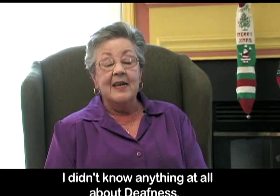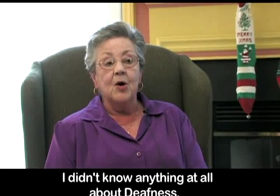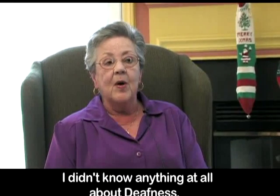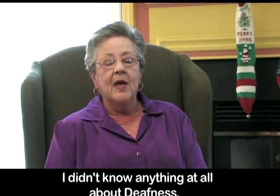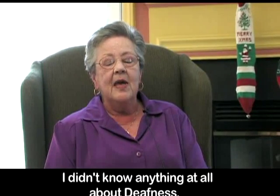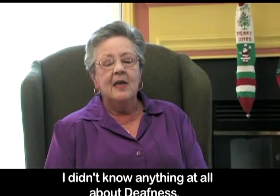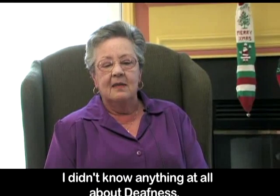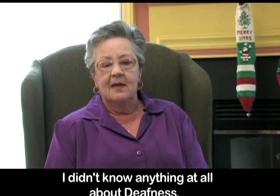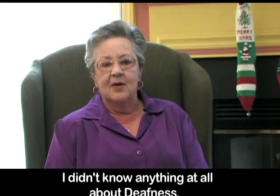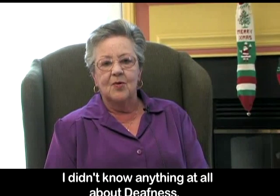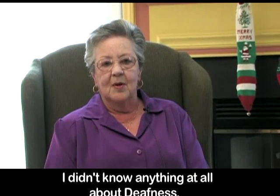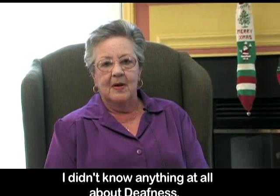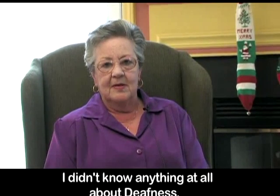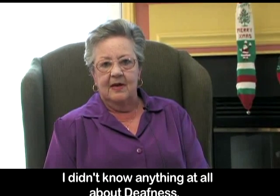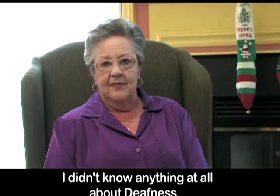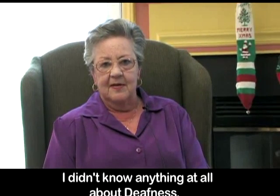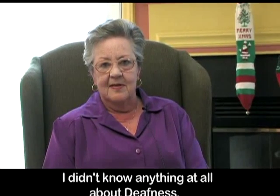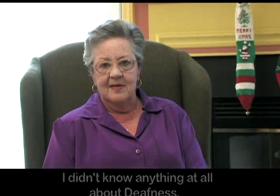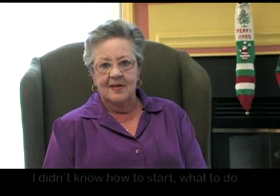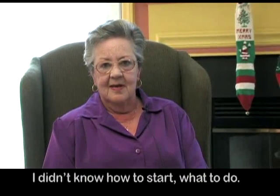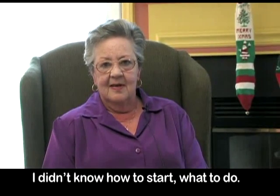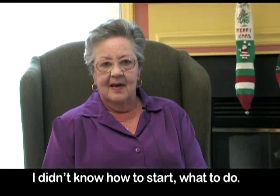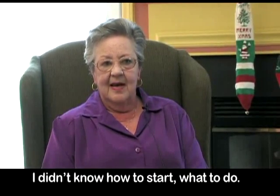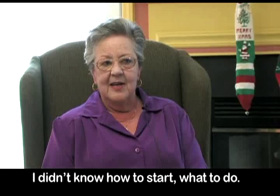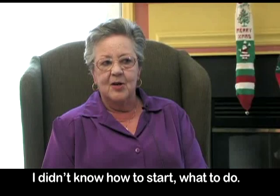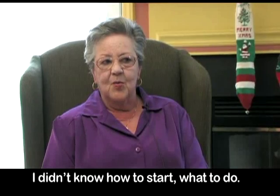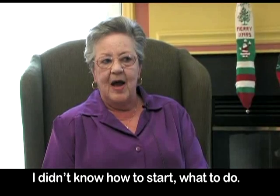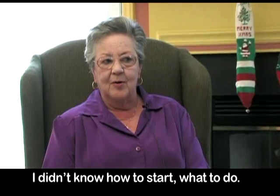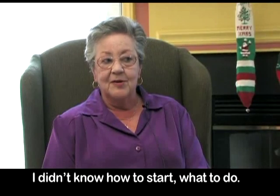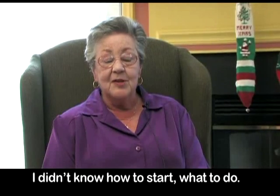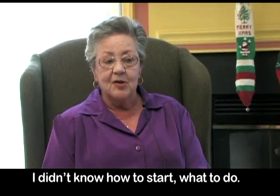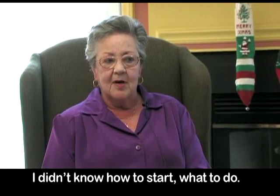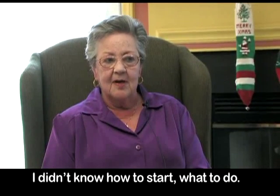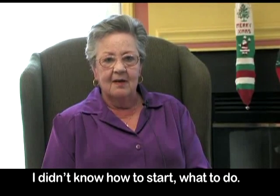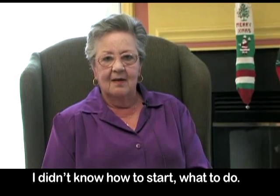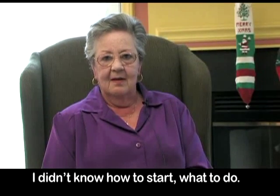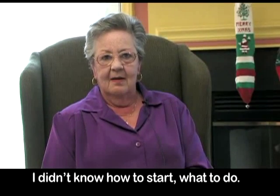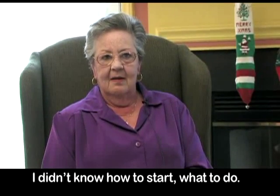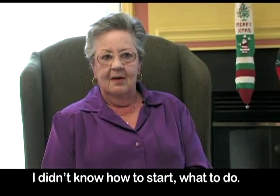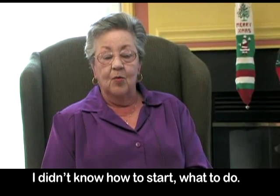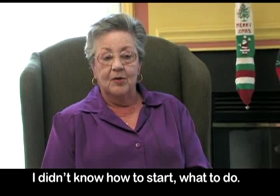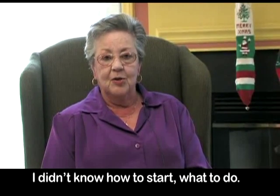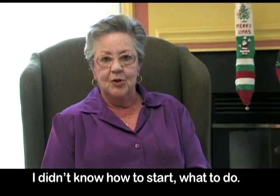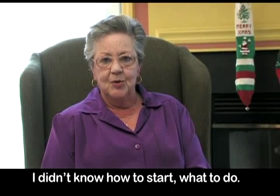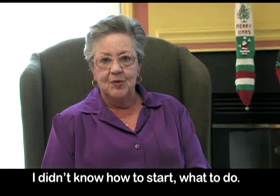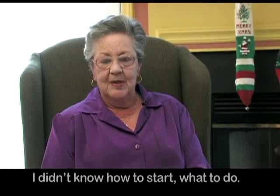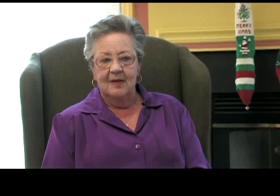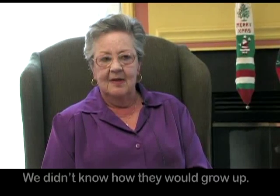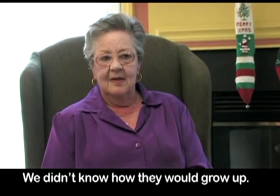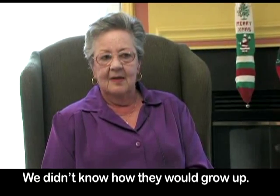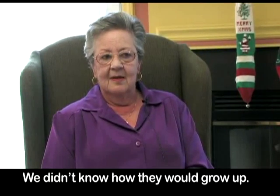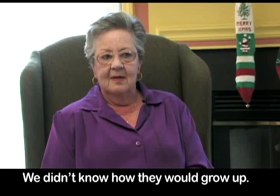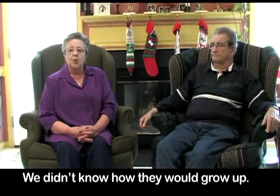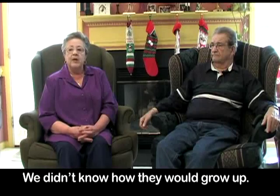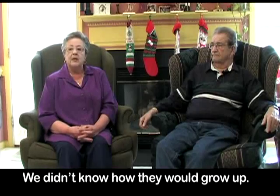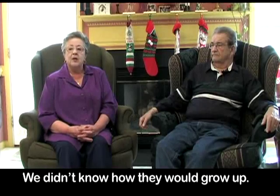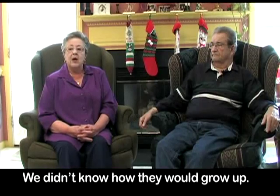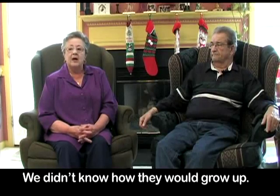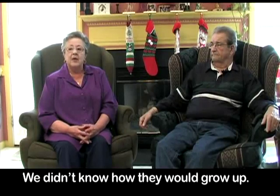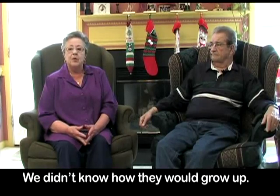know anything at all about deafness. I didn't know how to start, what to do. We didn't know how they would